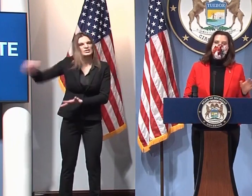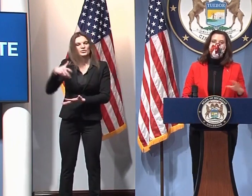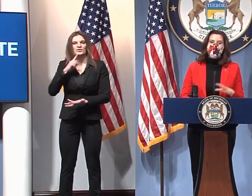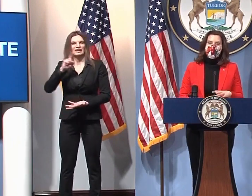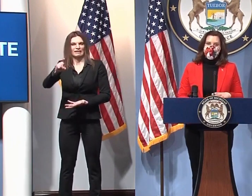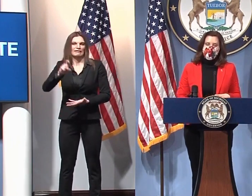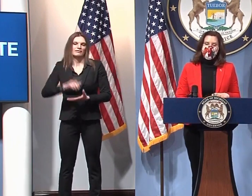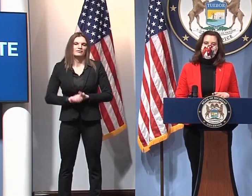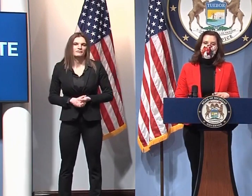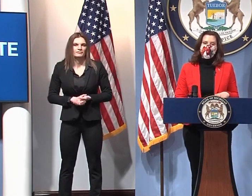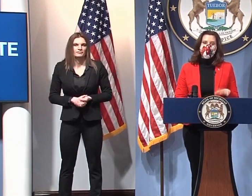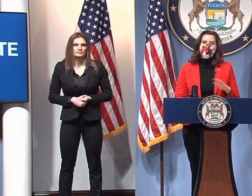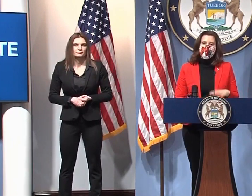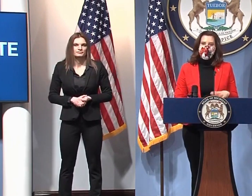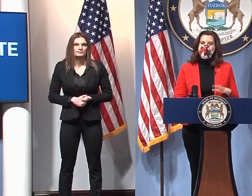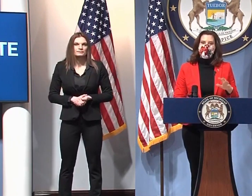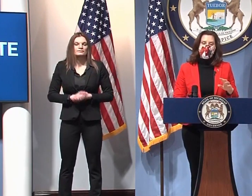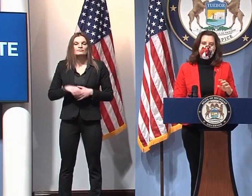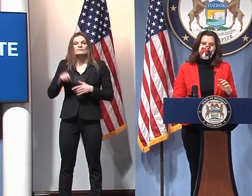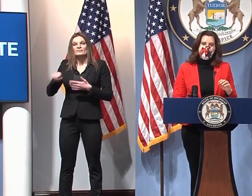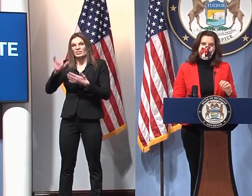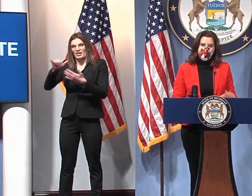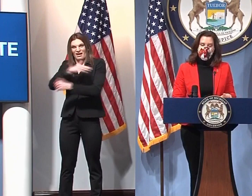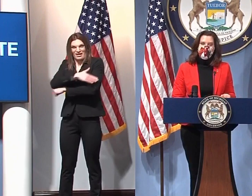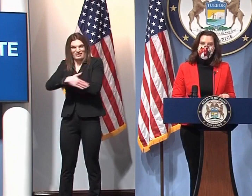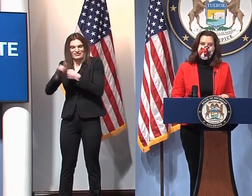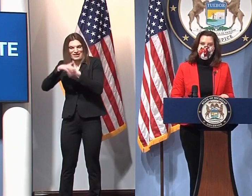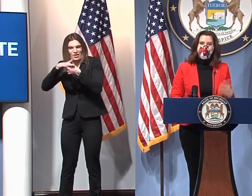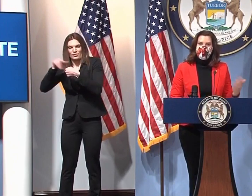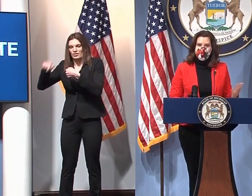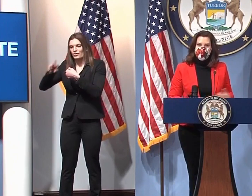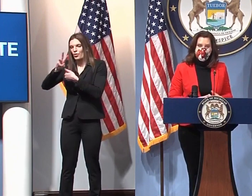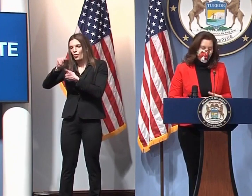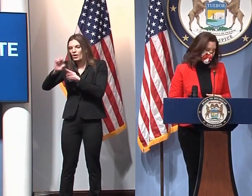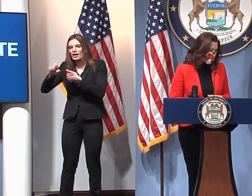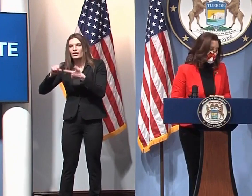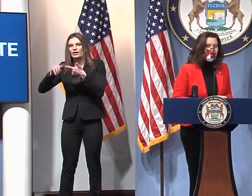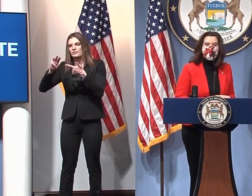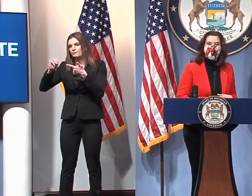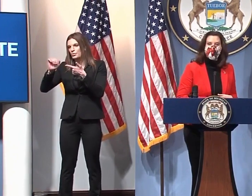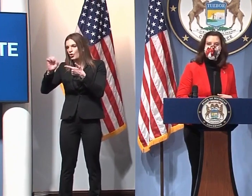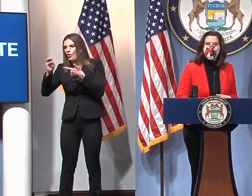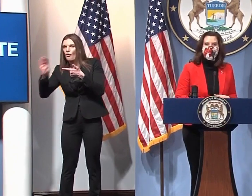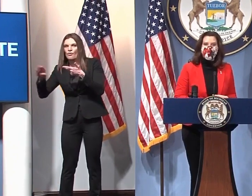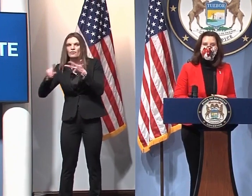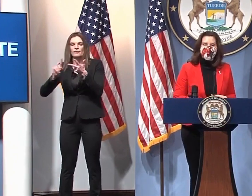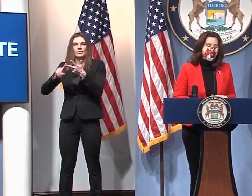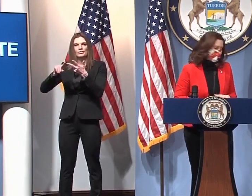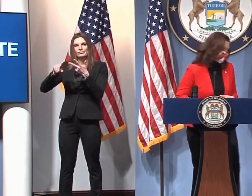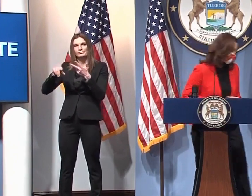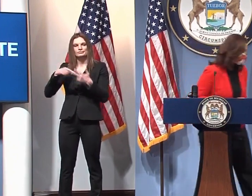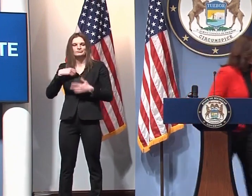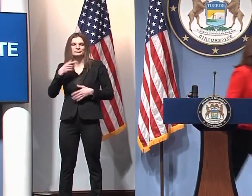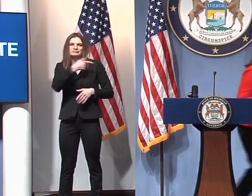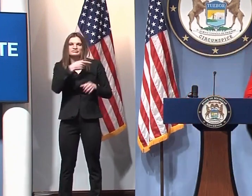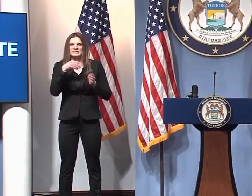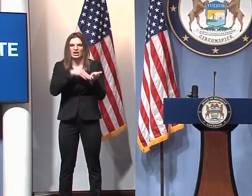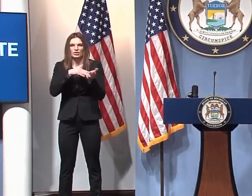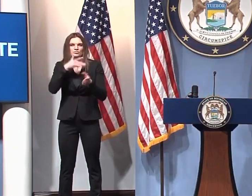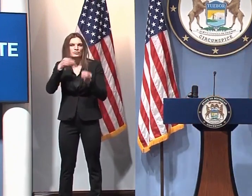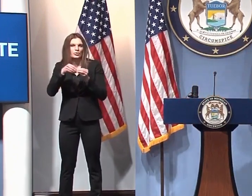possible. With regard to Macomb and Wayne in particular, I'll ask Dr. J to give you a little more insight.